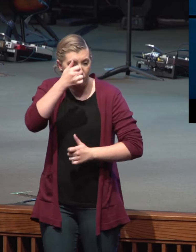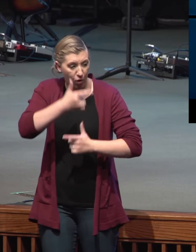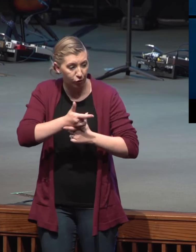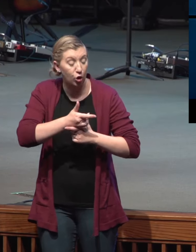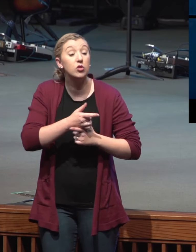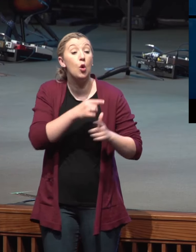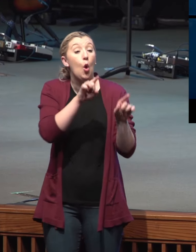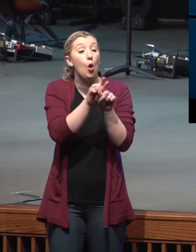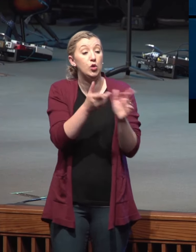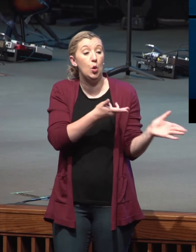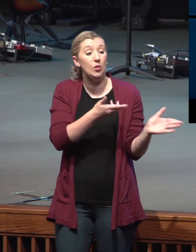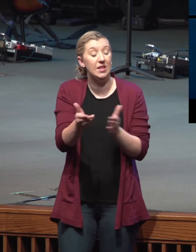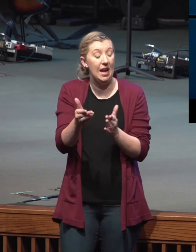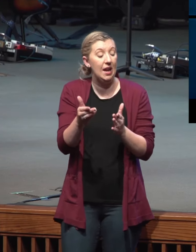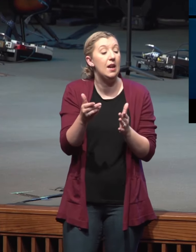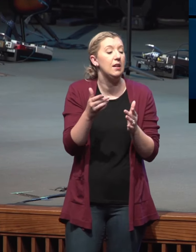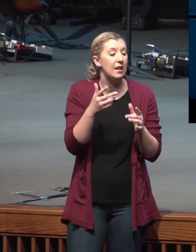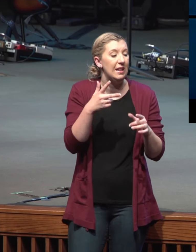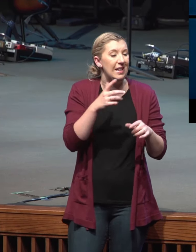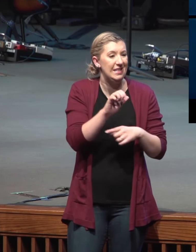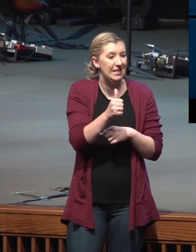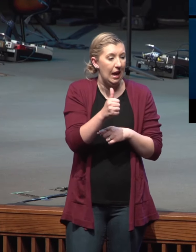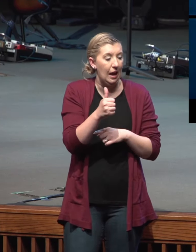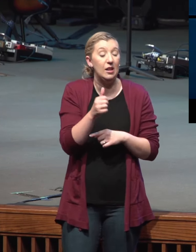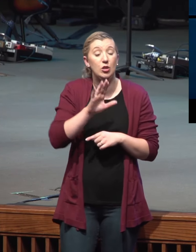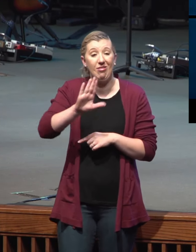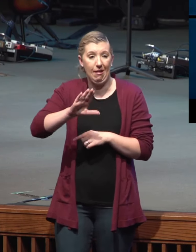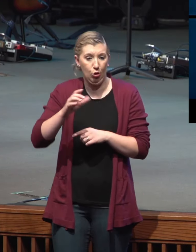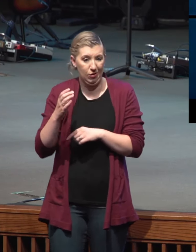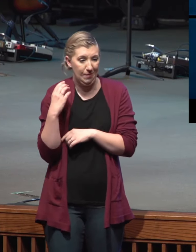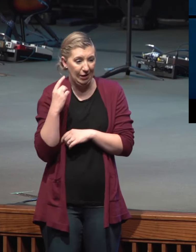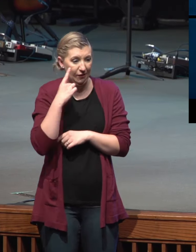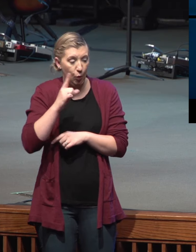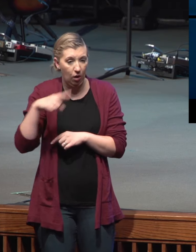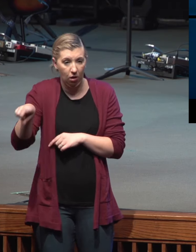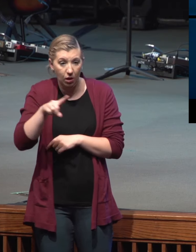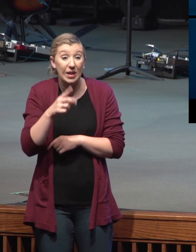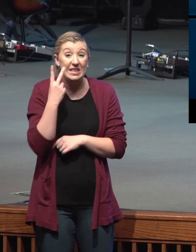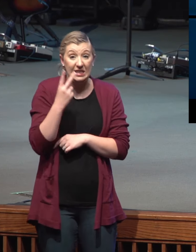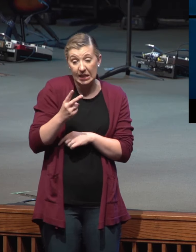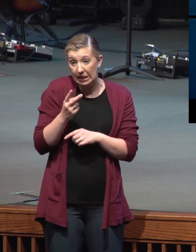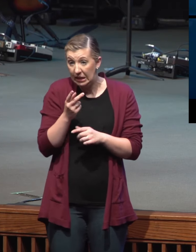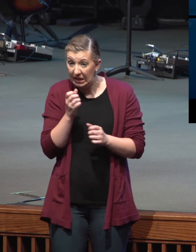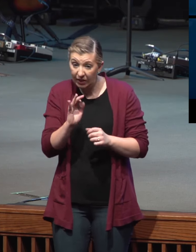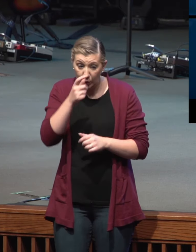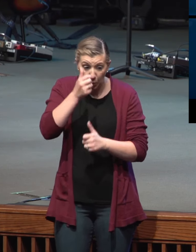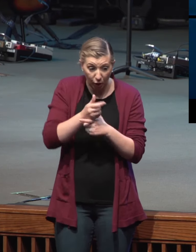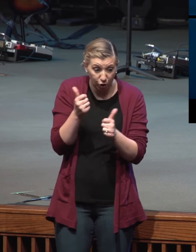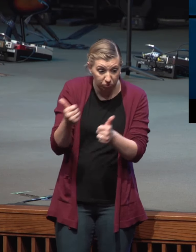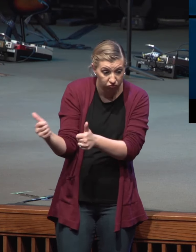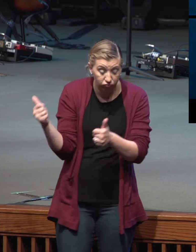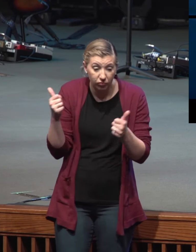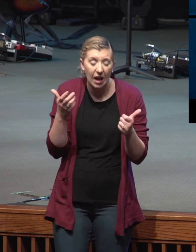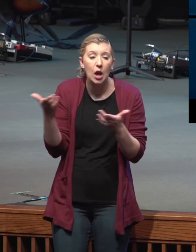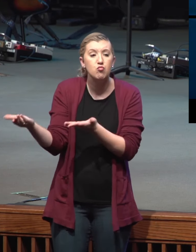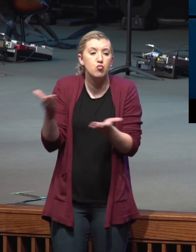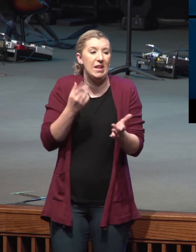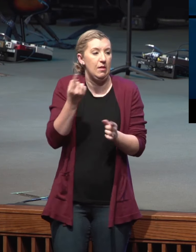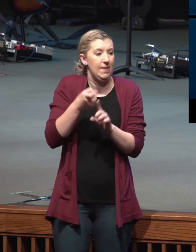Also take 10 cheeses to the commander of their 1,000. See if your brothers are well and bring some token from